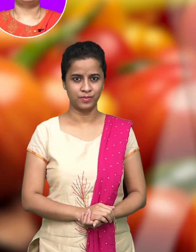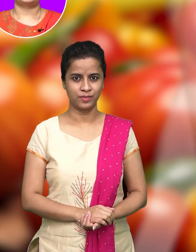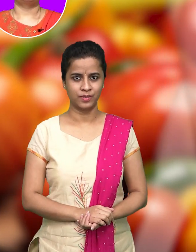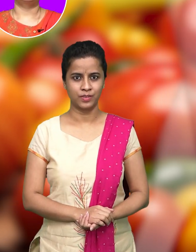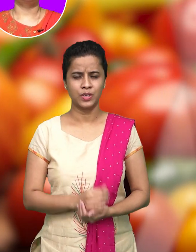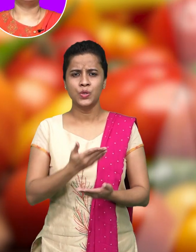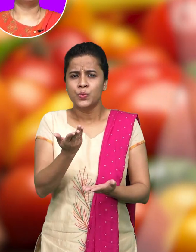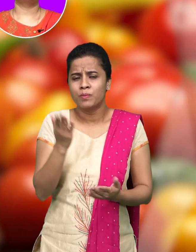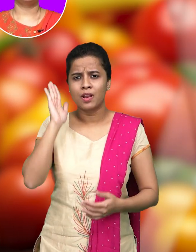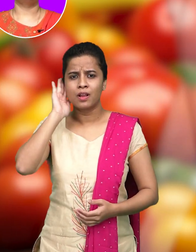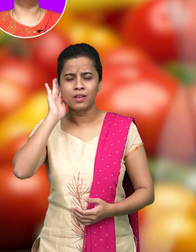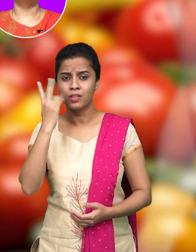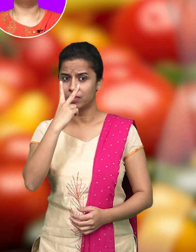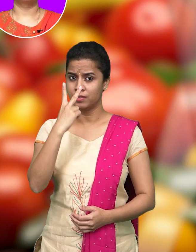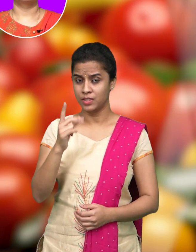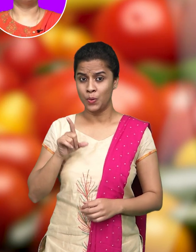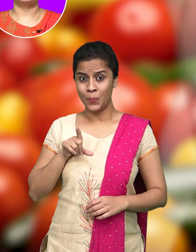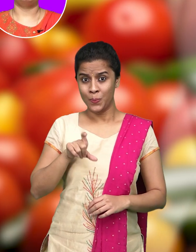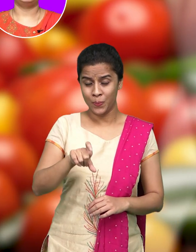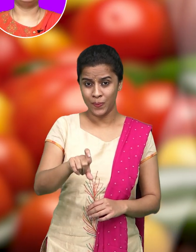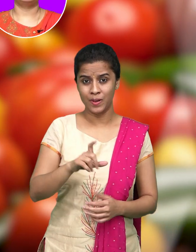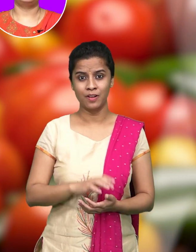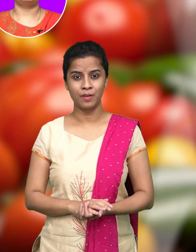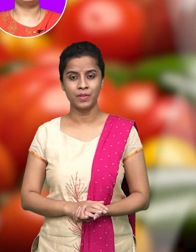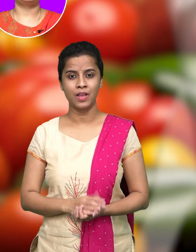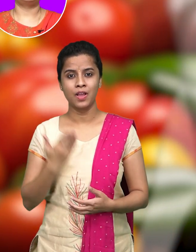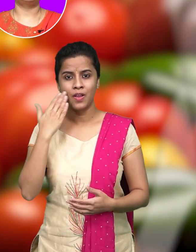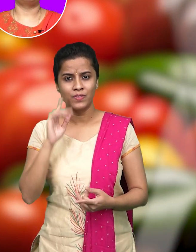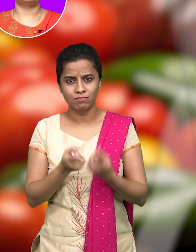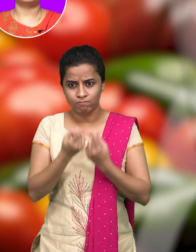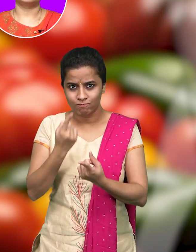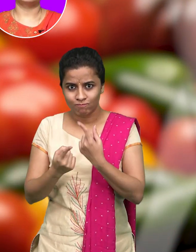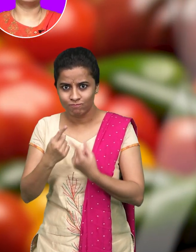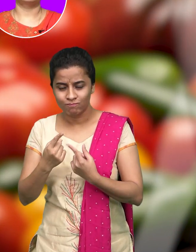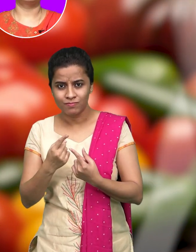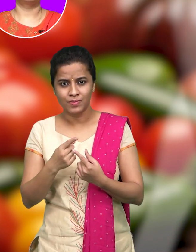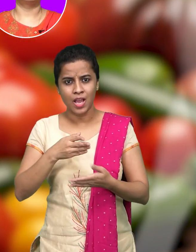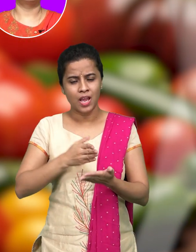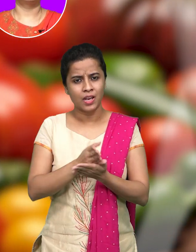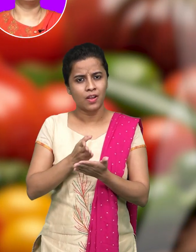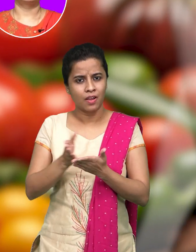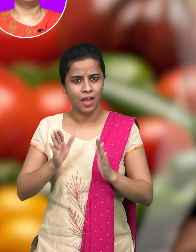You might have heard or seen worms by being eliminated in the feces.